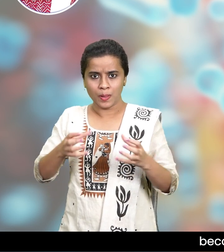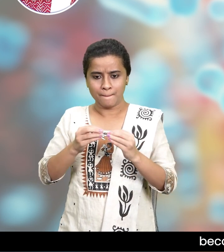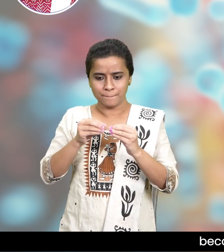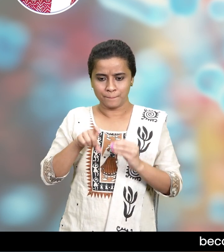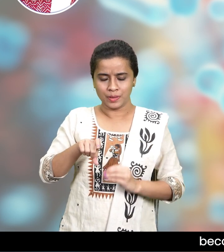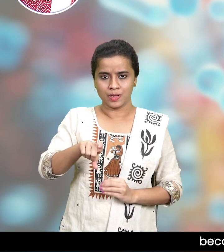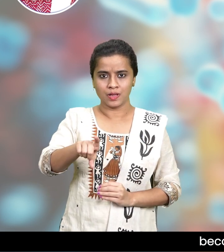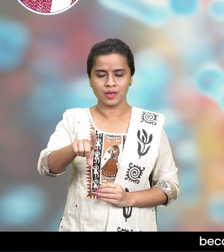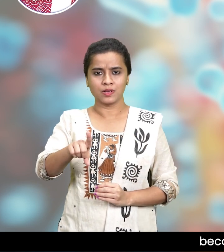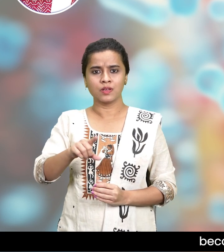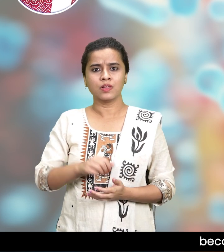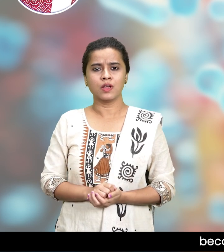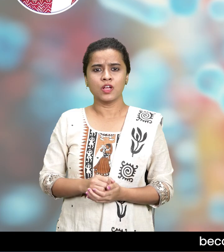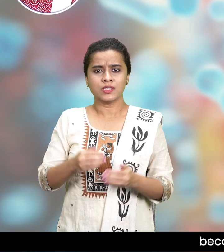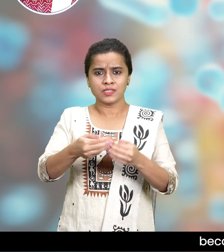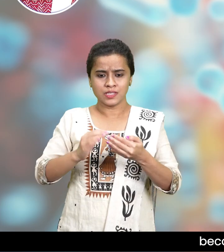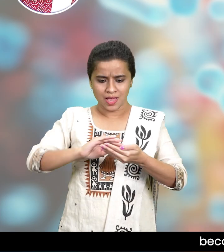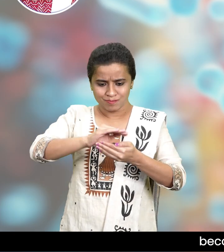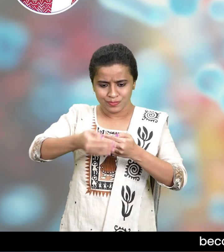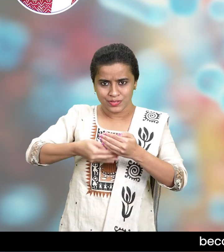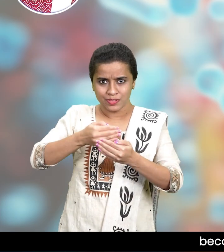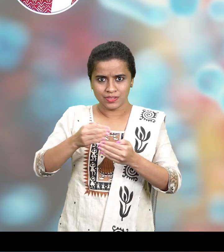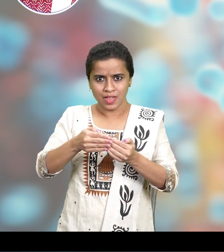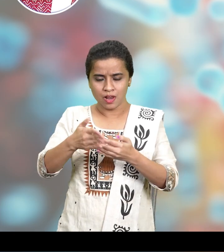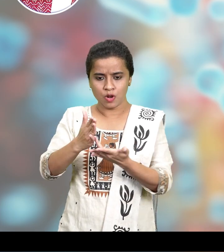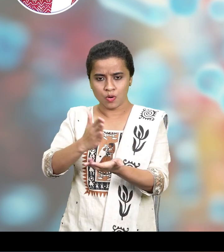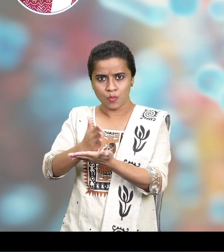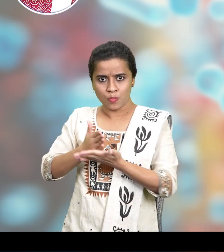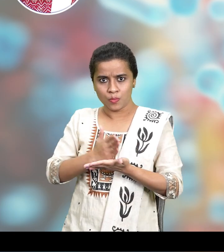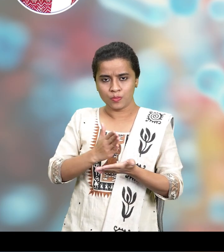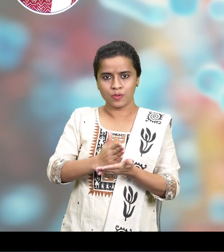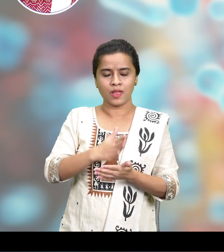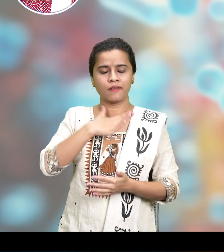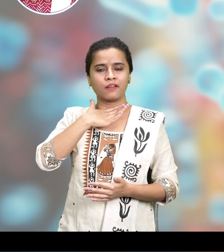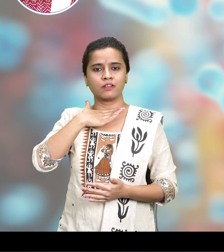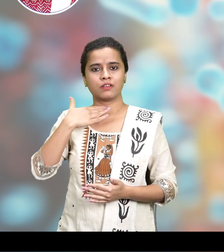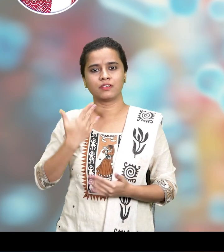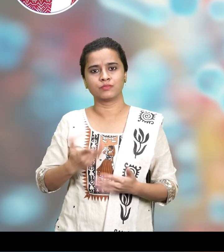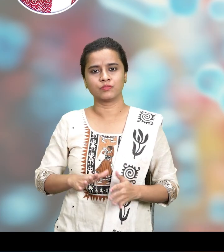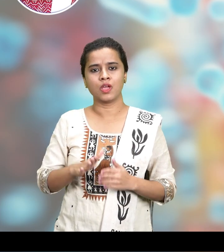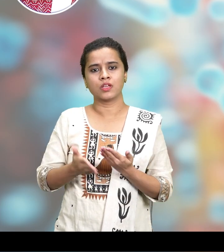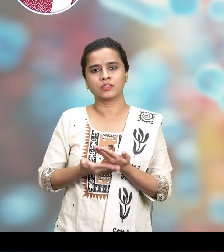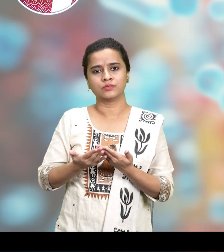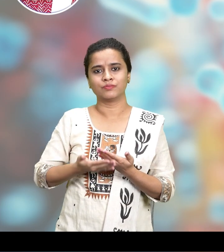become unable to make cell walls and die easily.